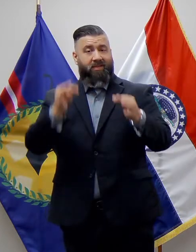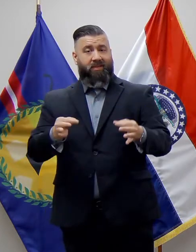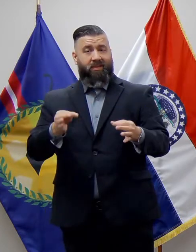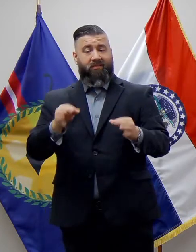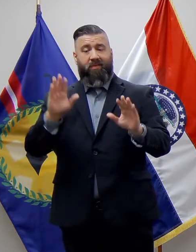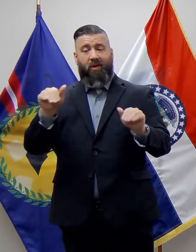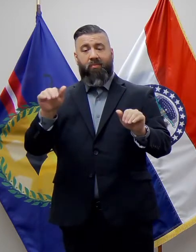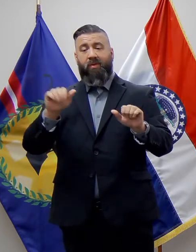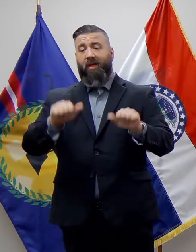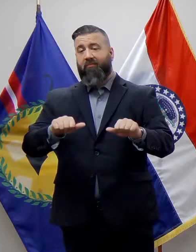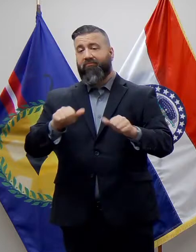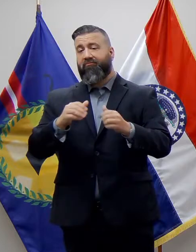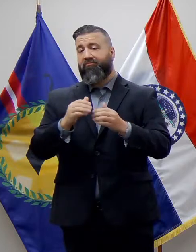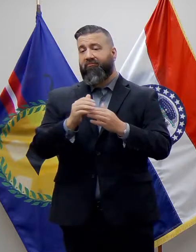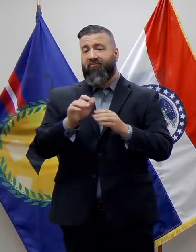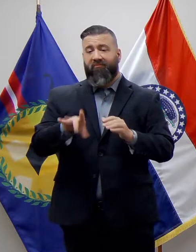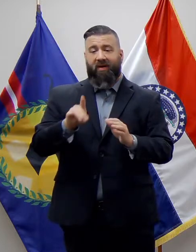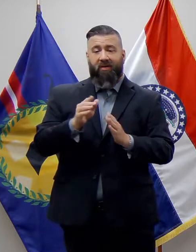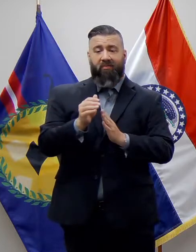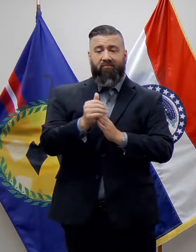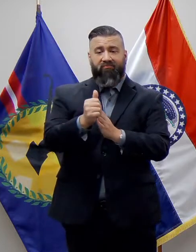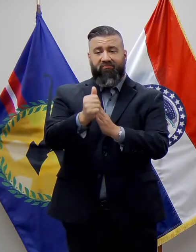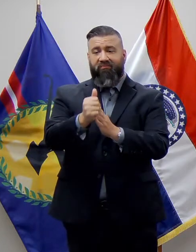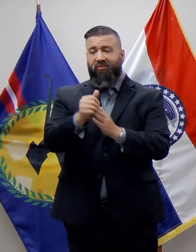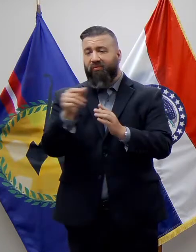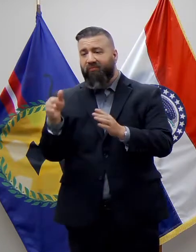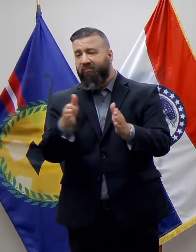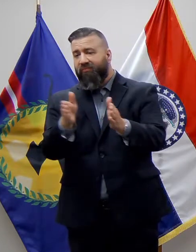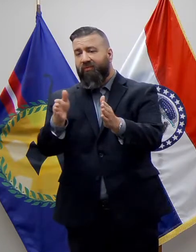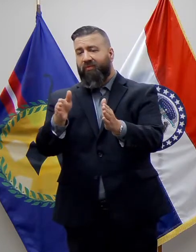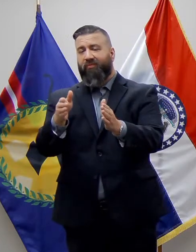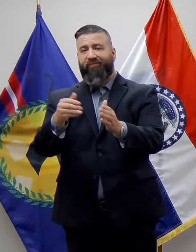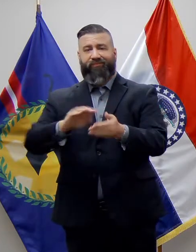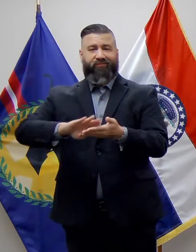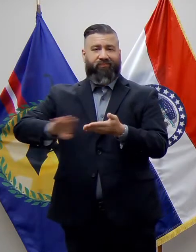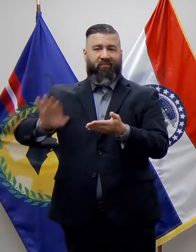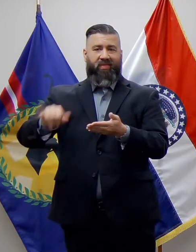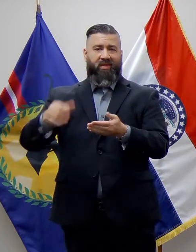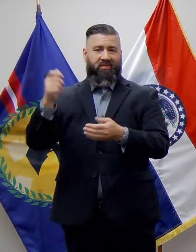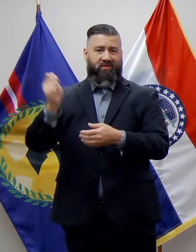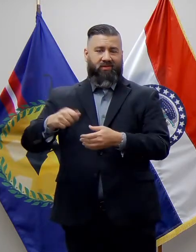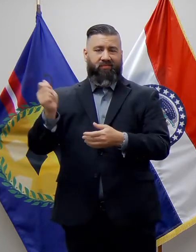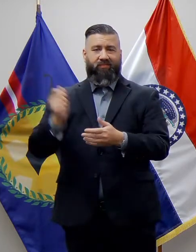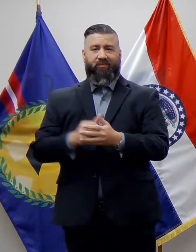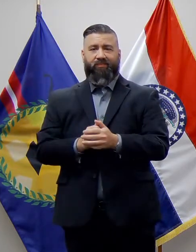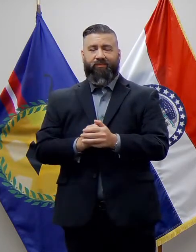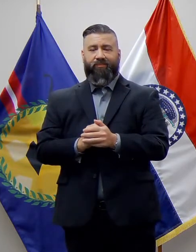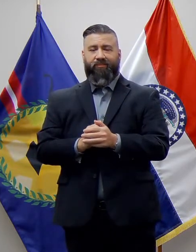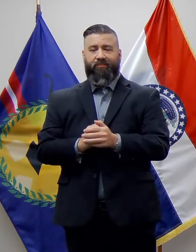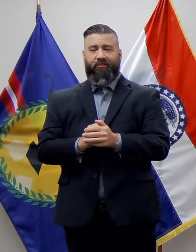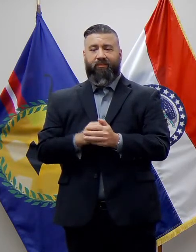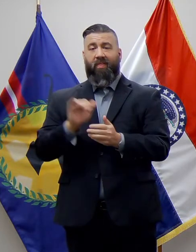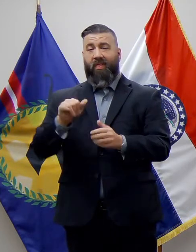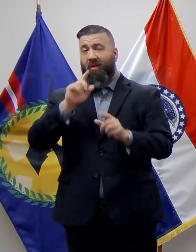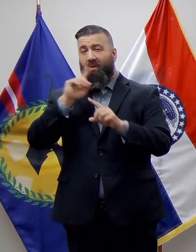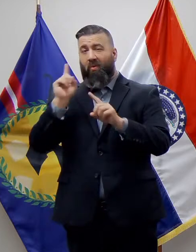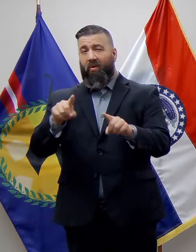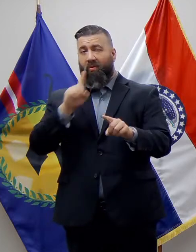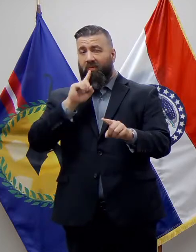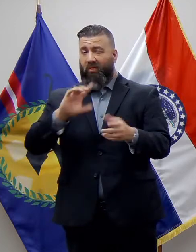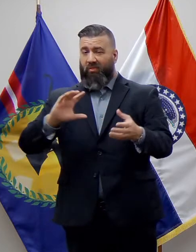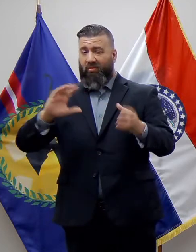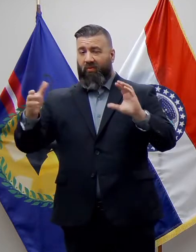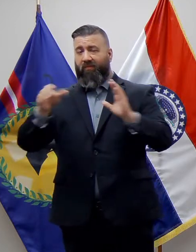path to appeal it, because I don't think it will be upheld. That order has initiated a lot of chaos in our